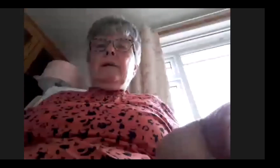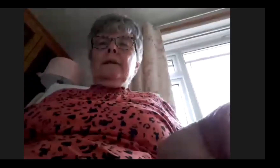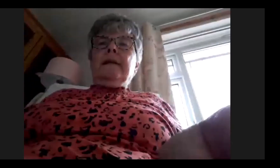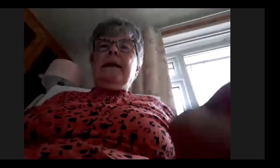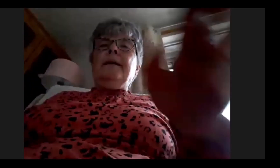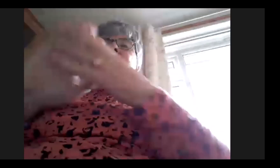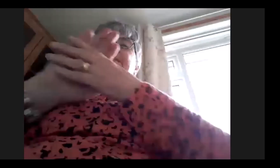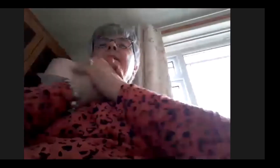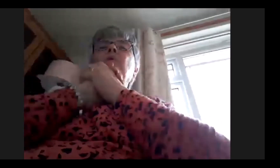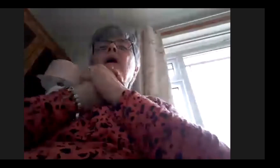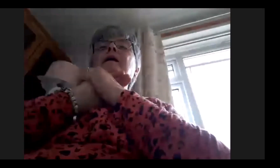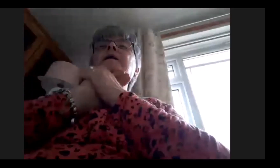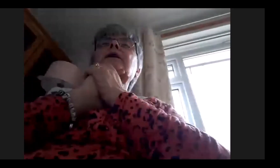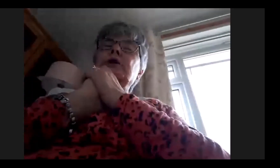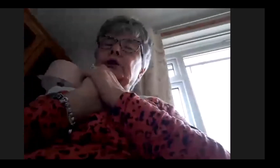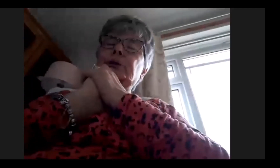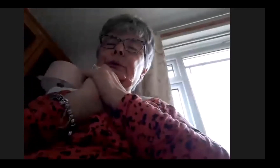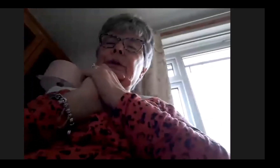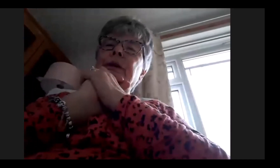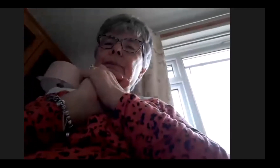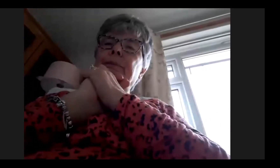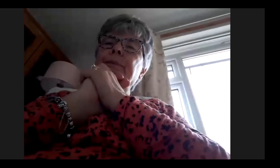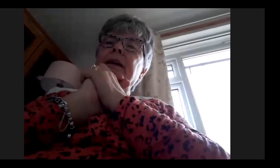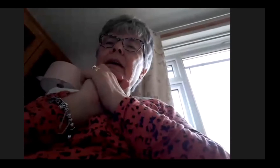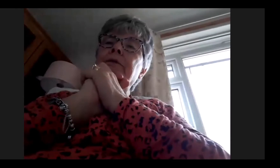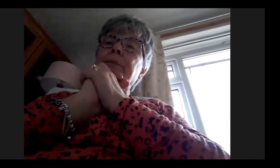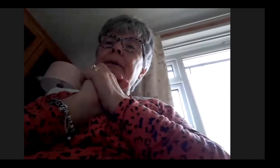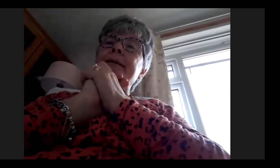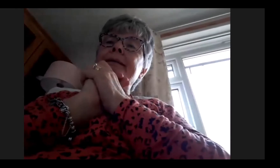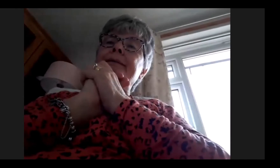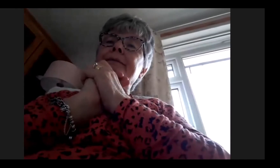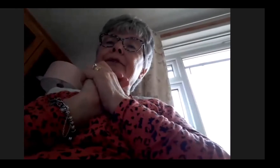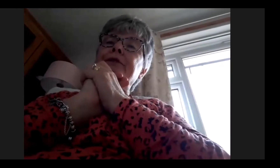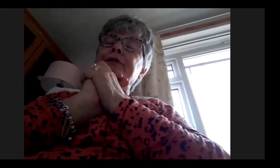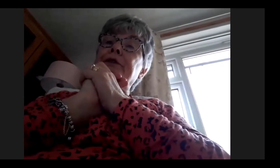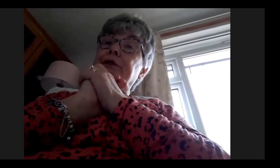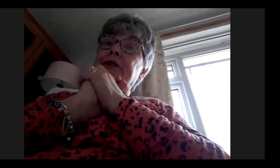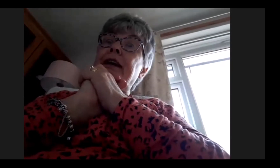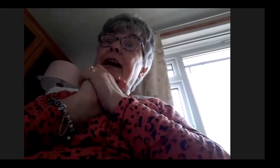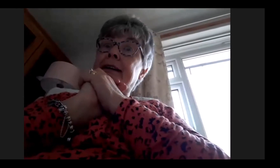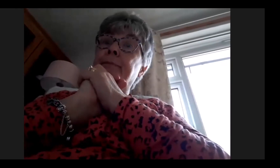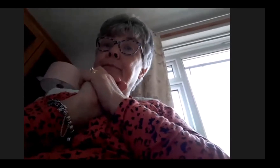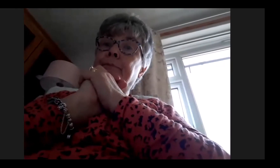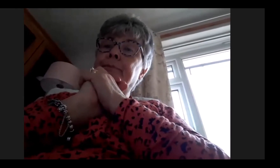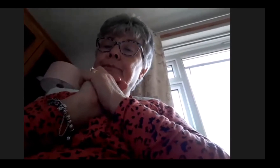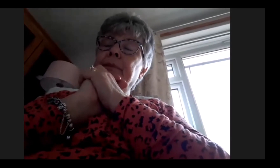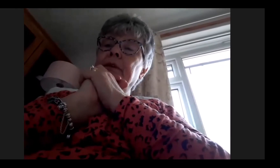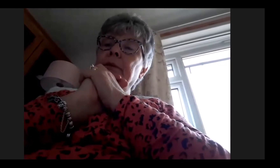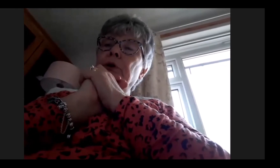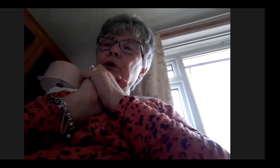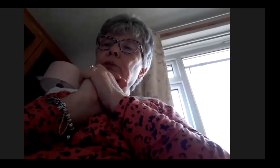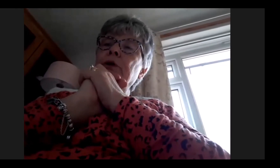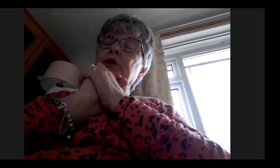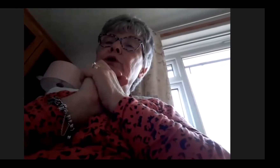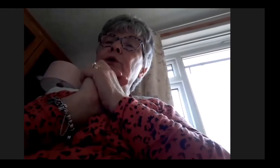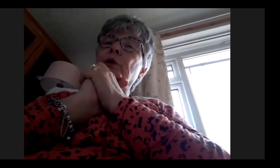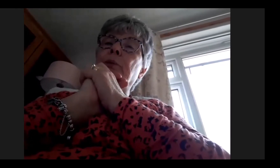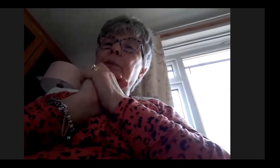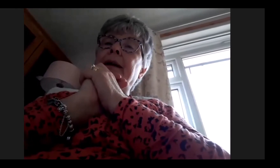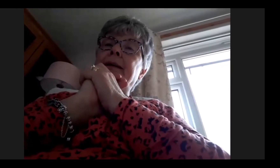Now, let me think what else I could do with you. The alphabet for you to learn your name. Because when you do come up against